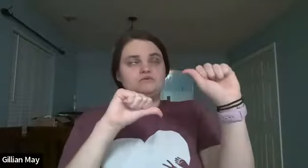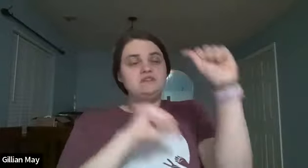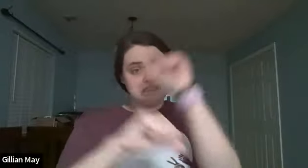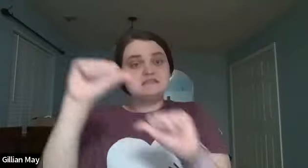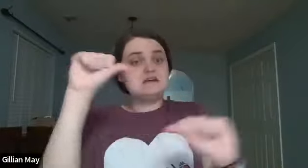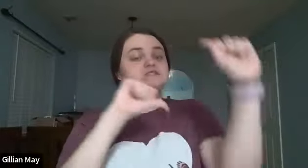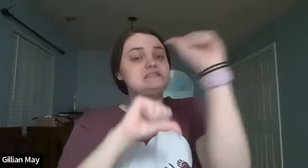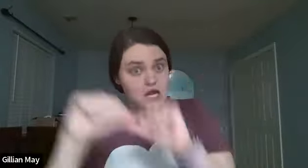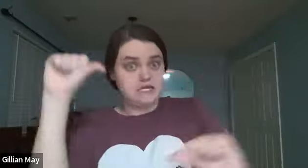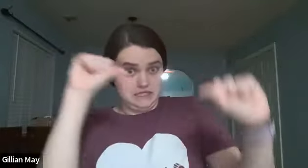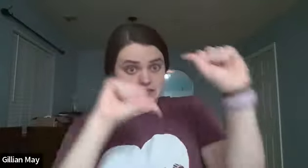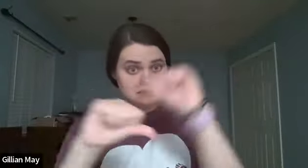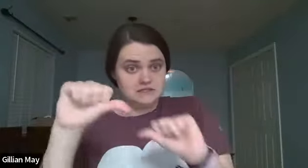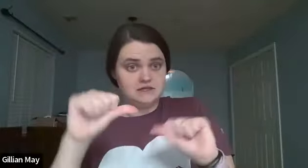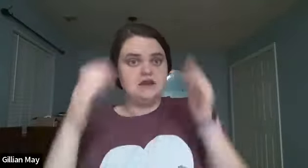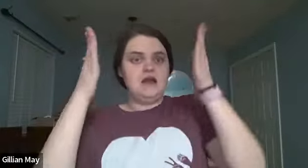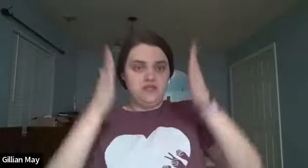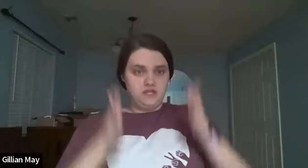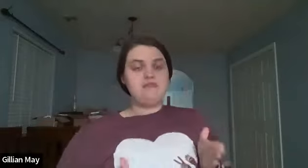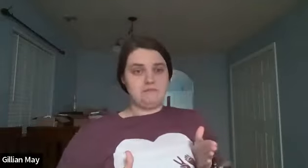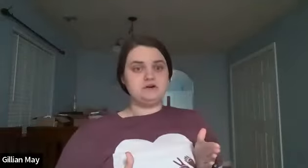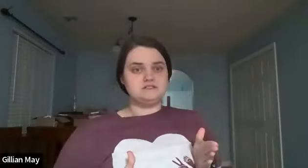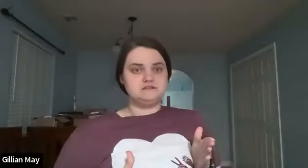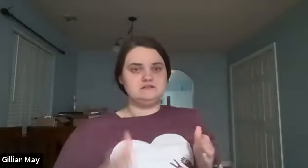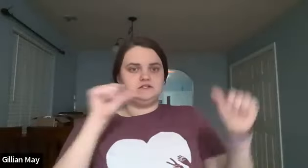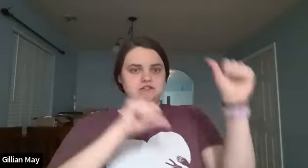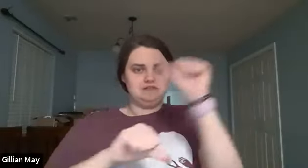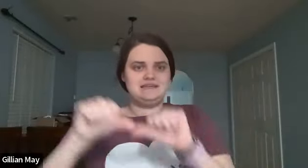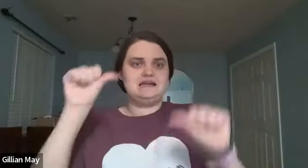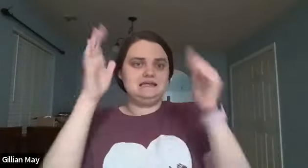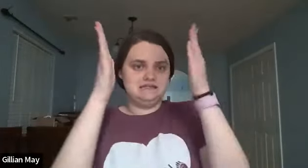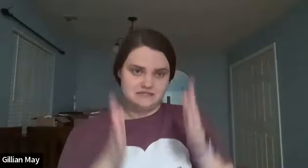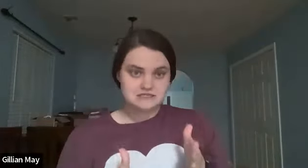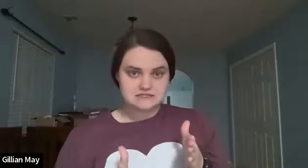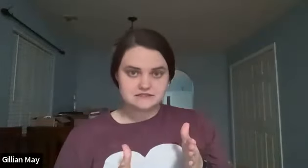this is the sign for science, and then you add that person. So scientist.